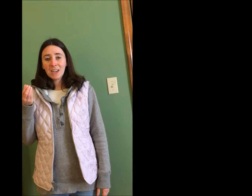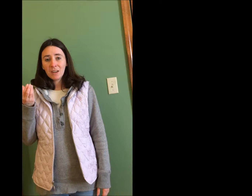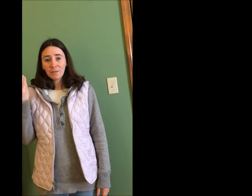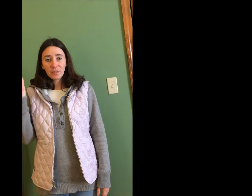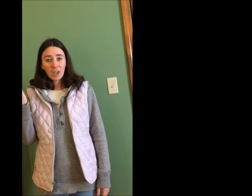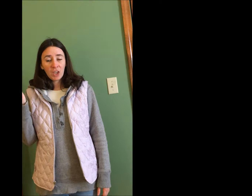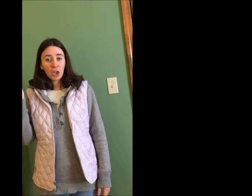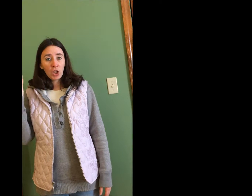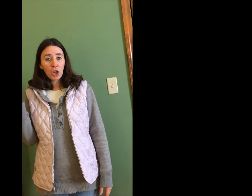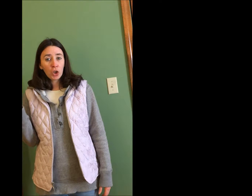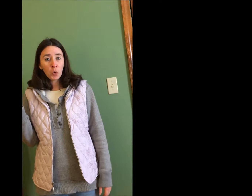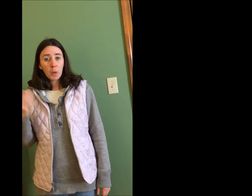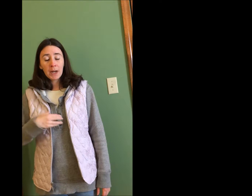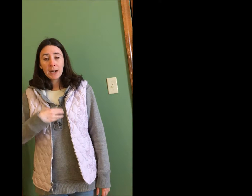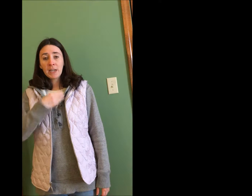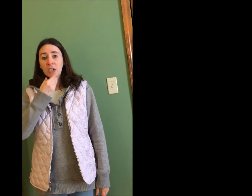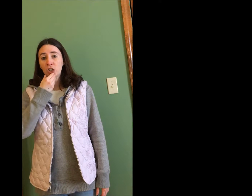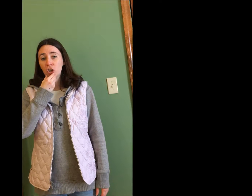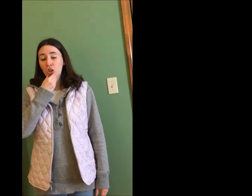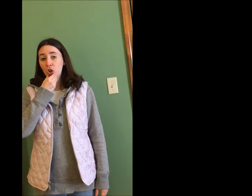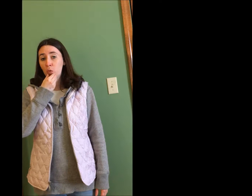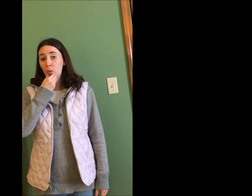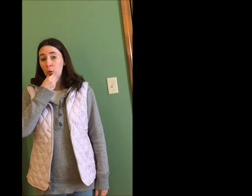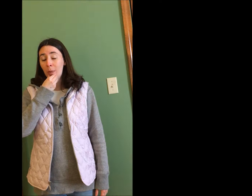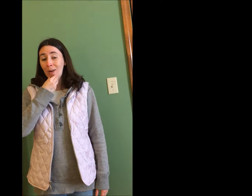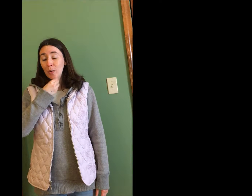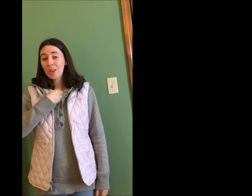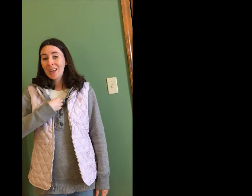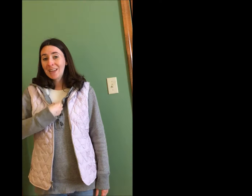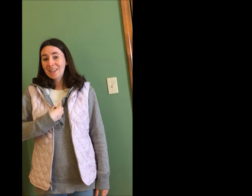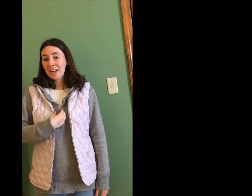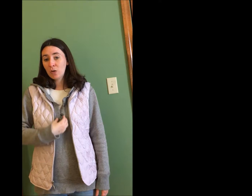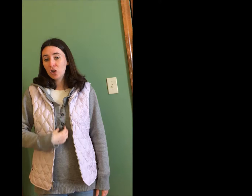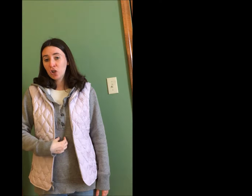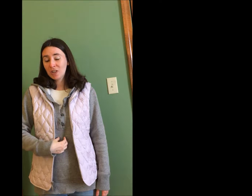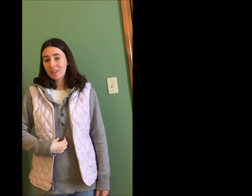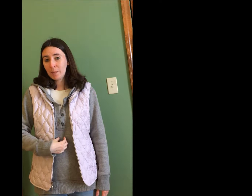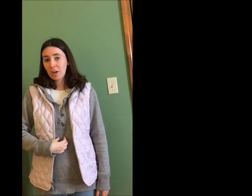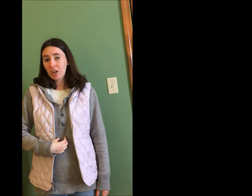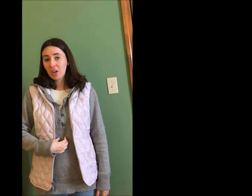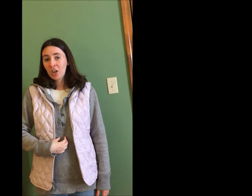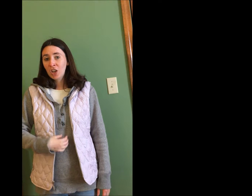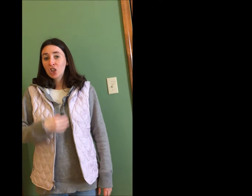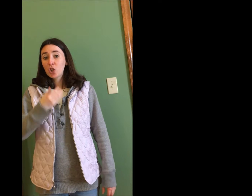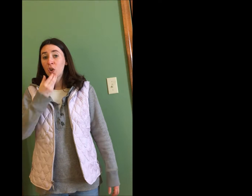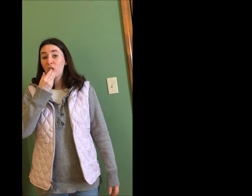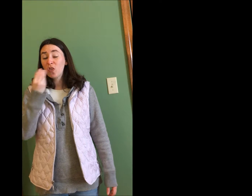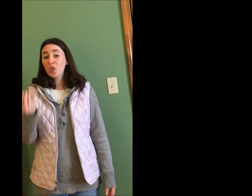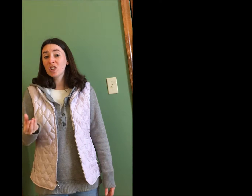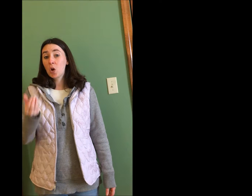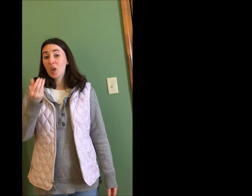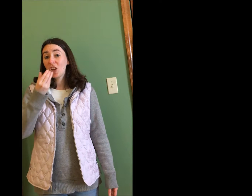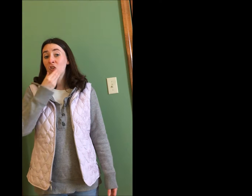C in your right hand, and you're going to show from your mouth down to your stomach, showing the food is going in your